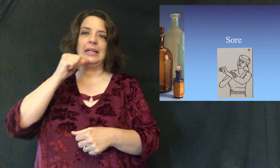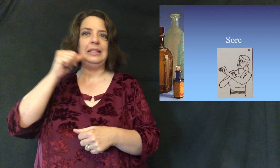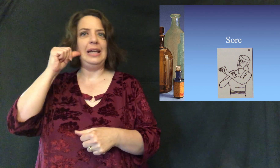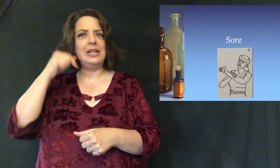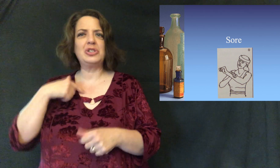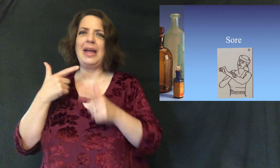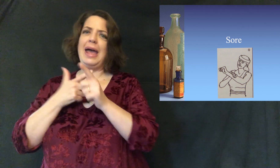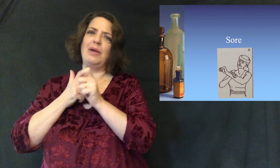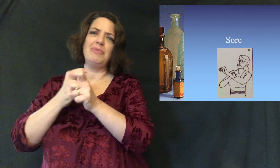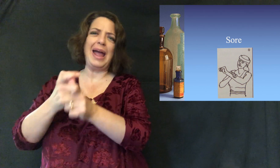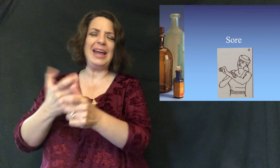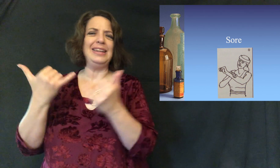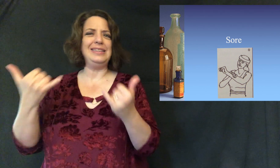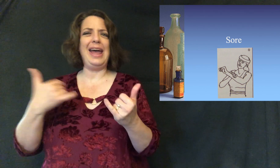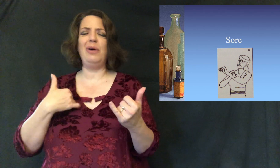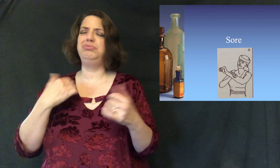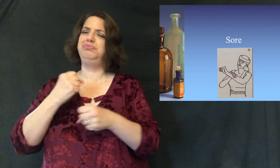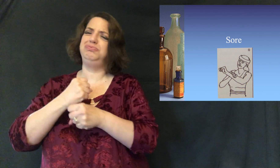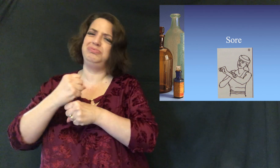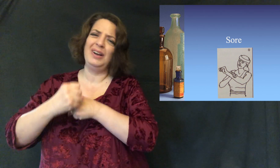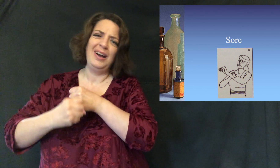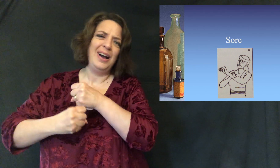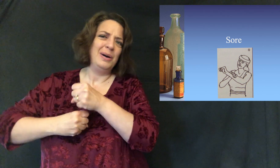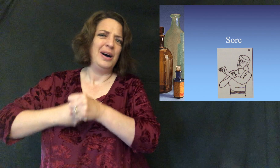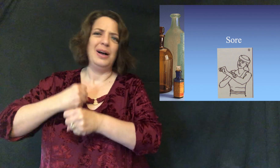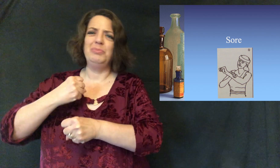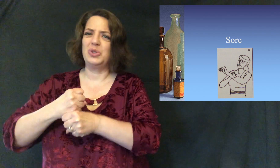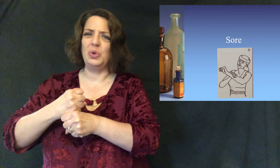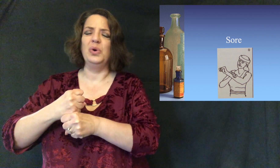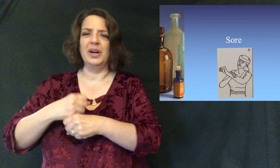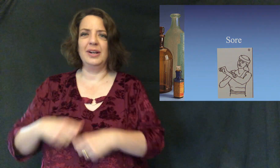So like yesterday I ran and now I'm sore.